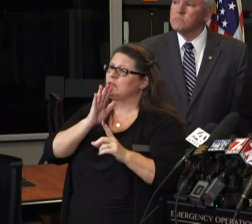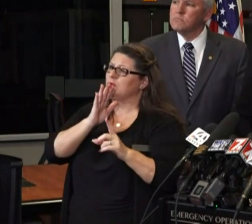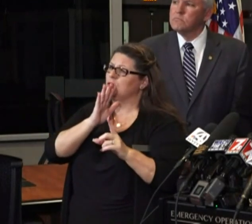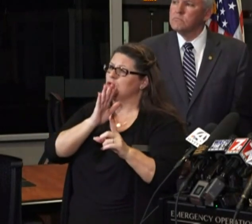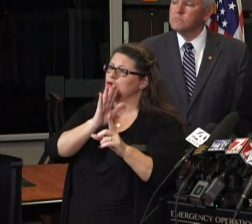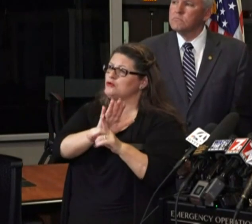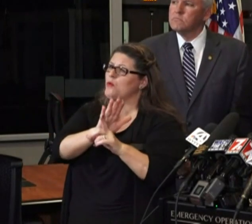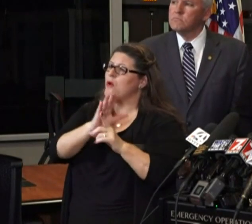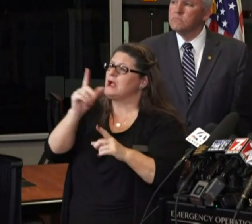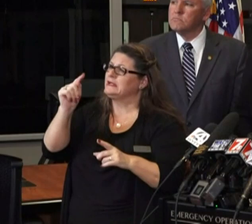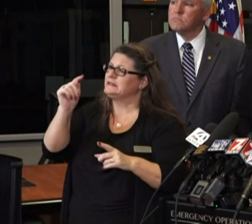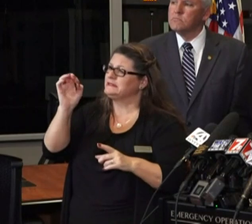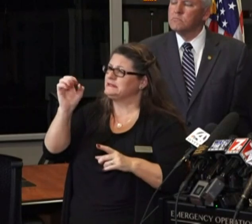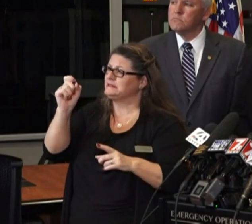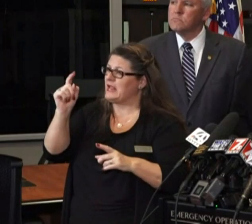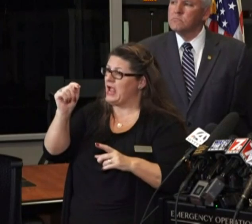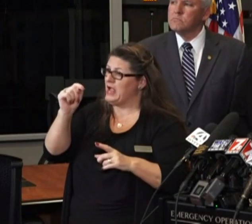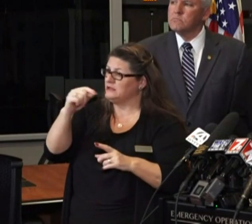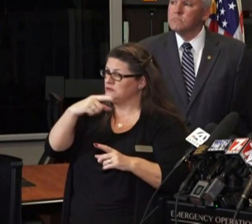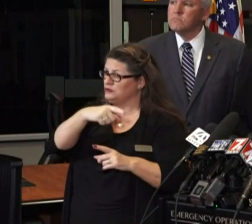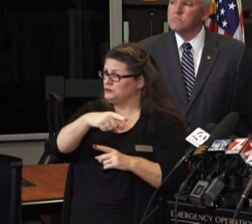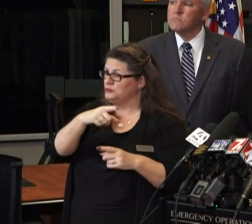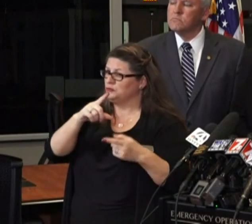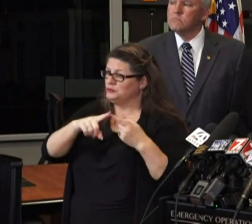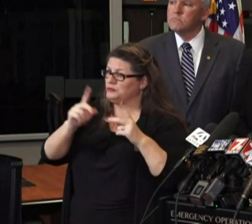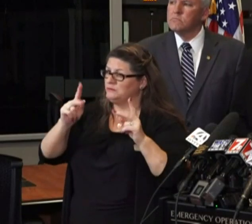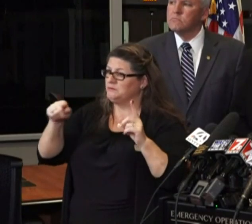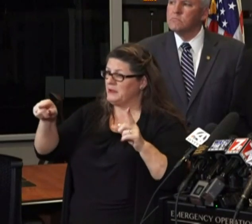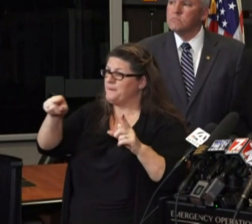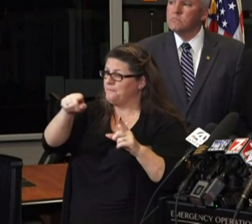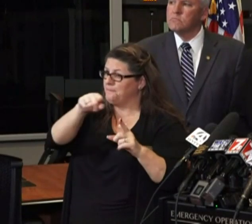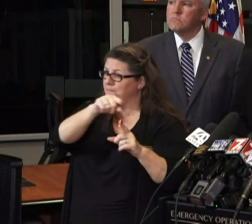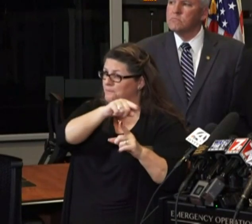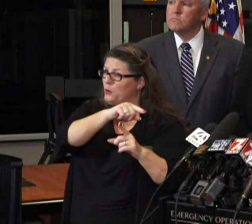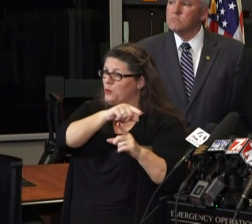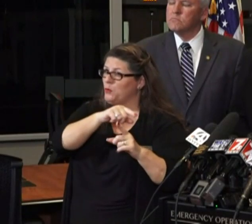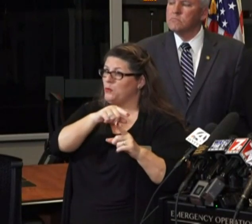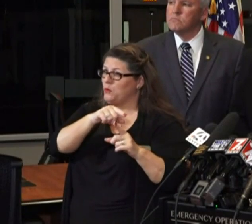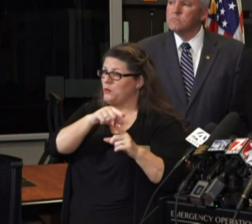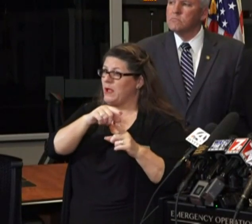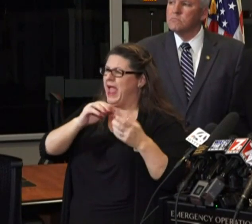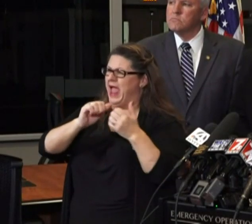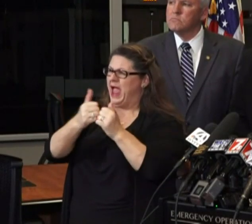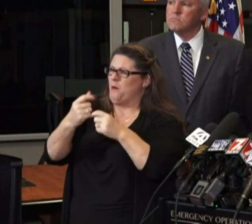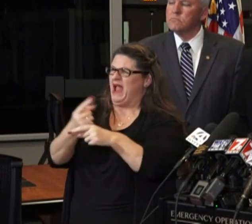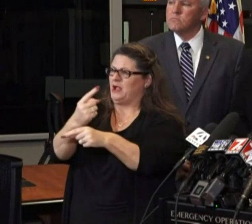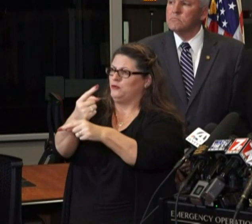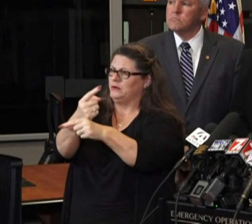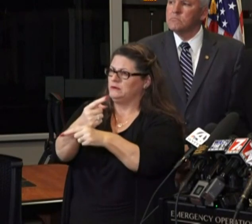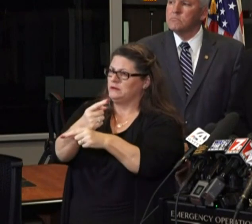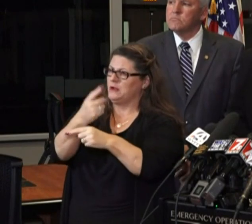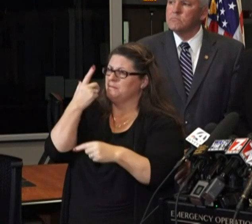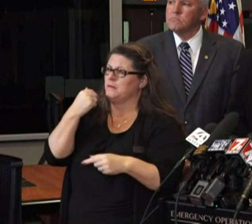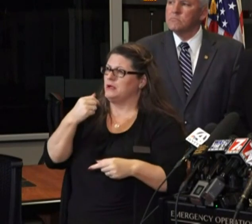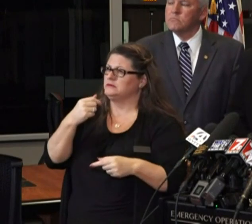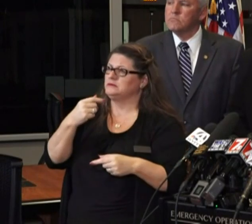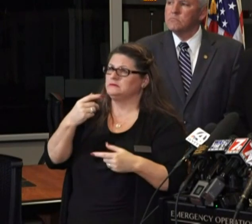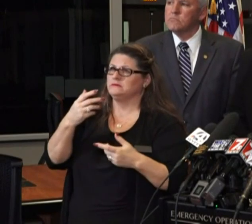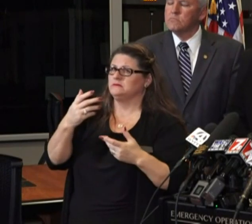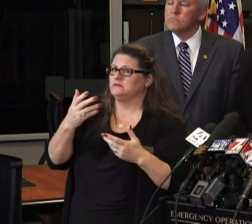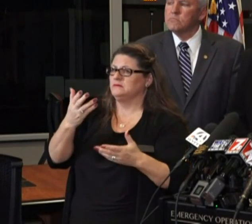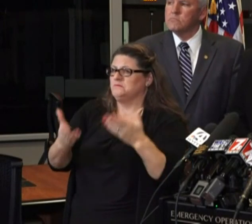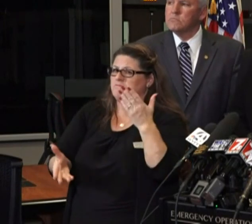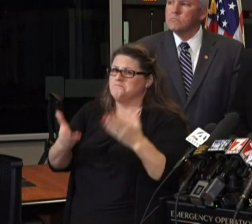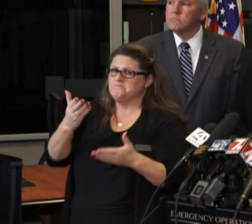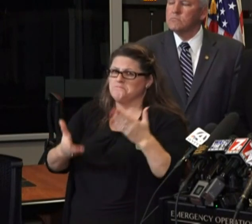How accurate are the tests that y'all are administering to get this exact 19 virus? Or could she